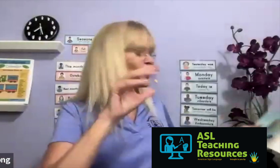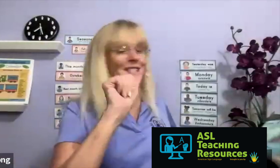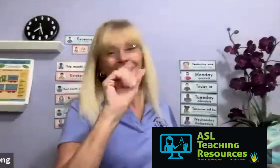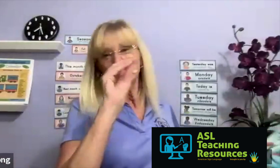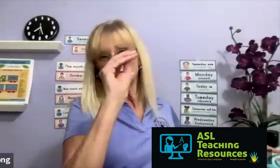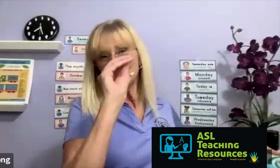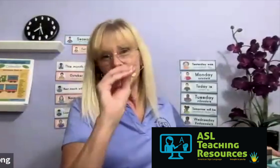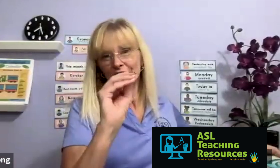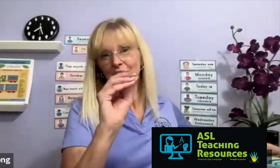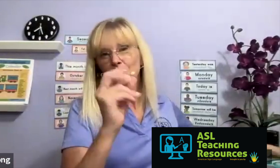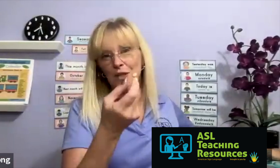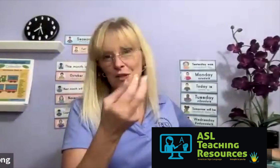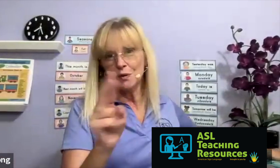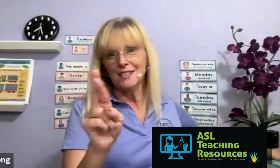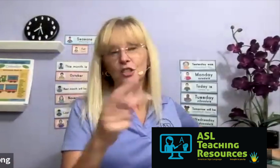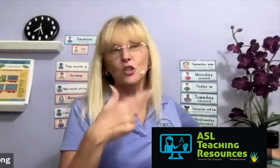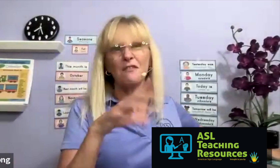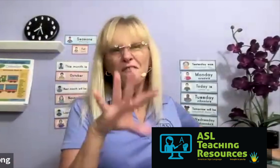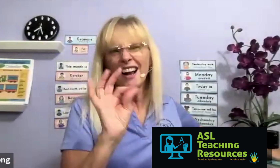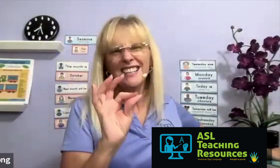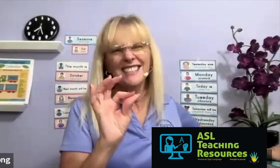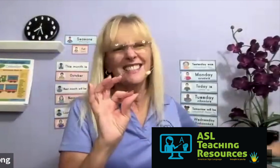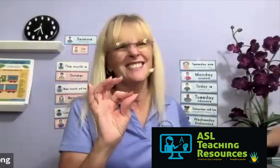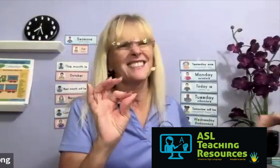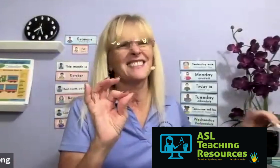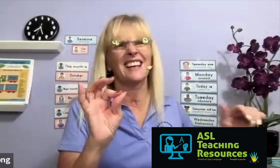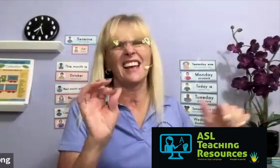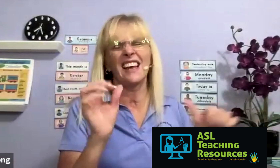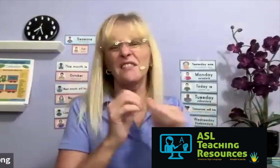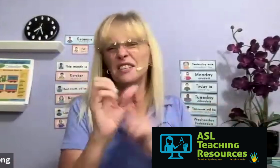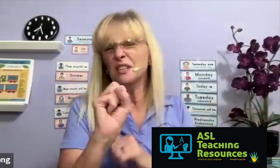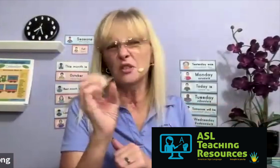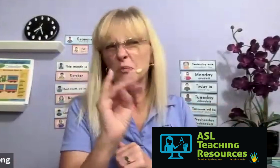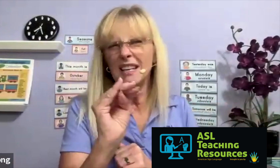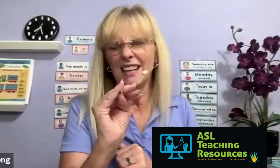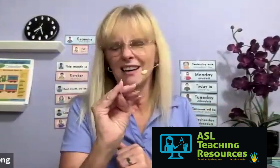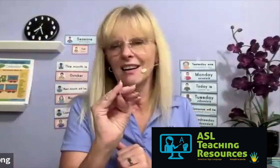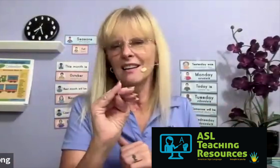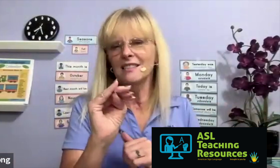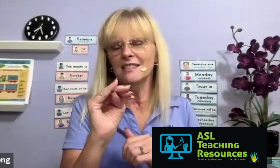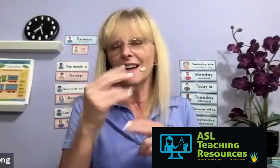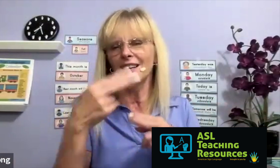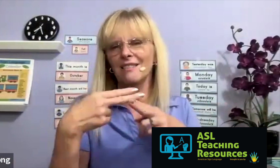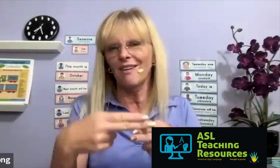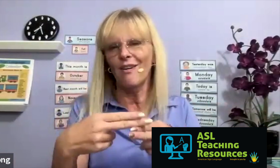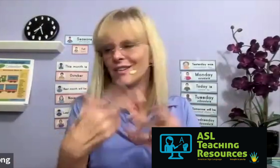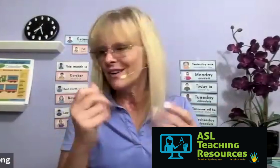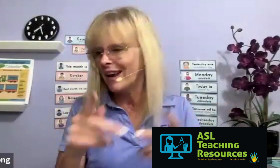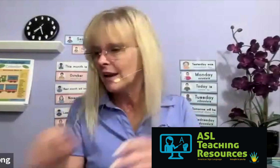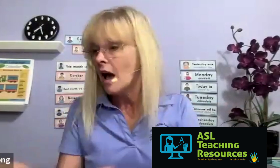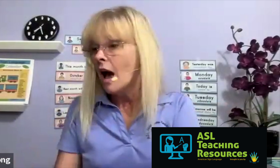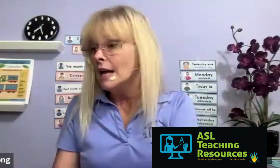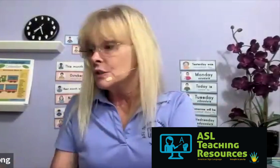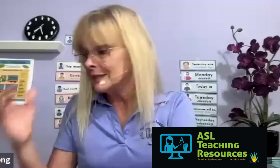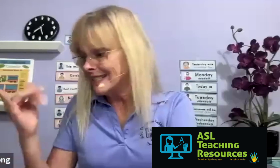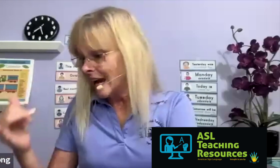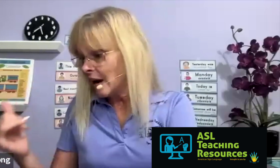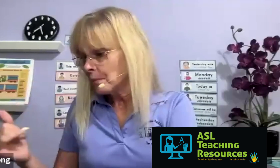is ASL Teaching Resources. You can find us every social media as that called, okay? So now I'm going to